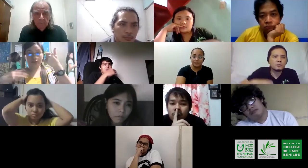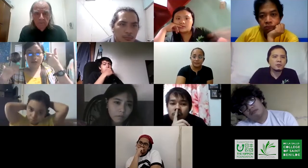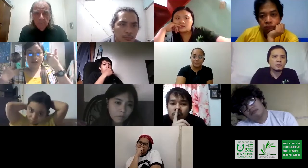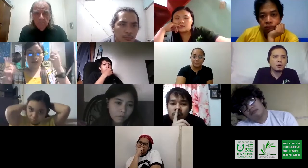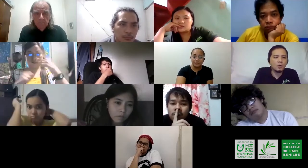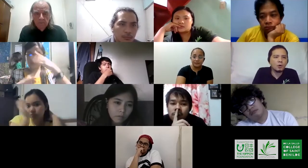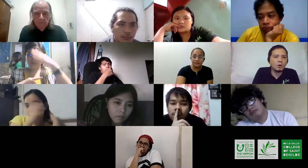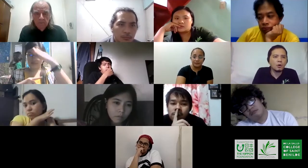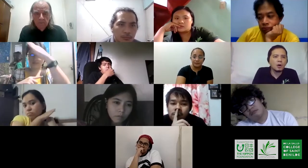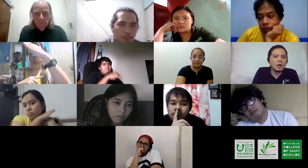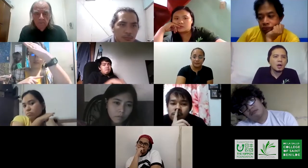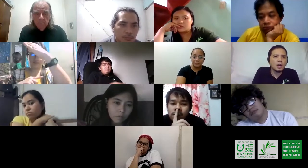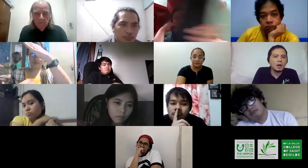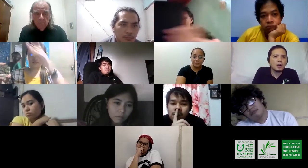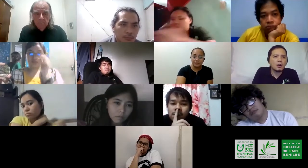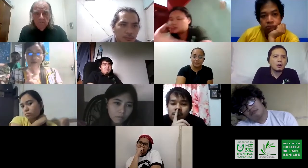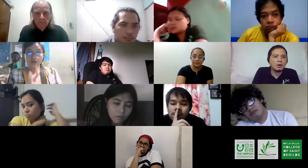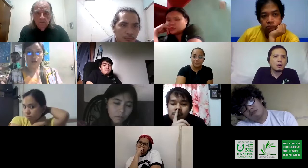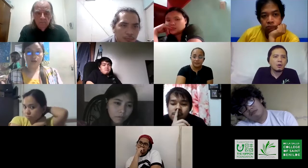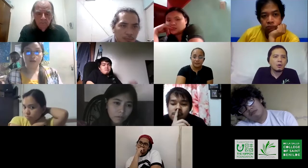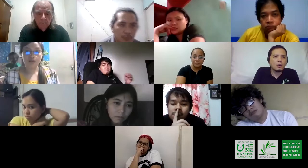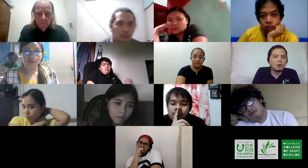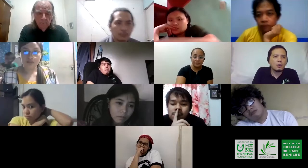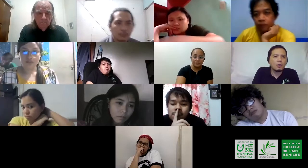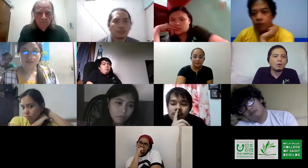so for